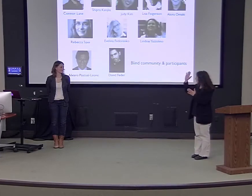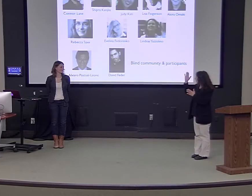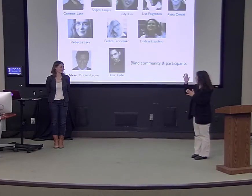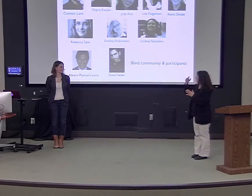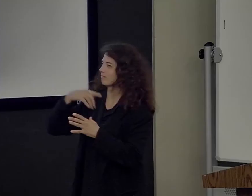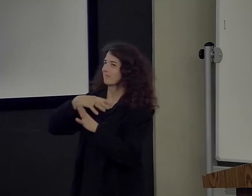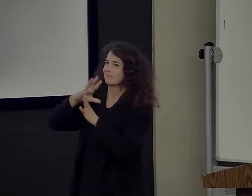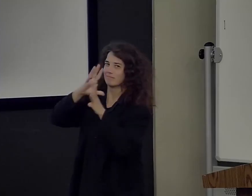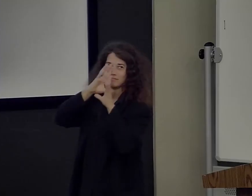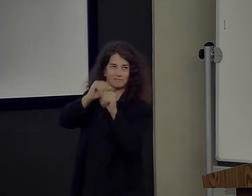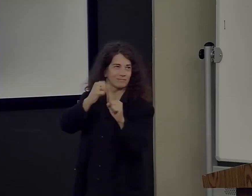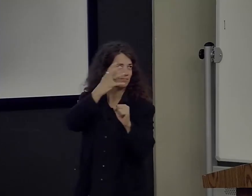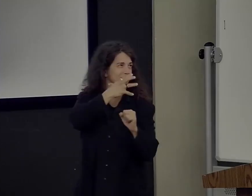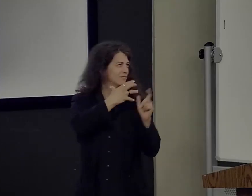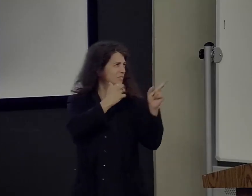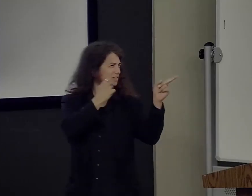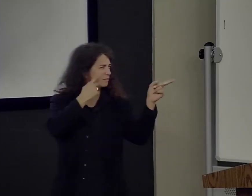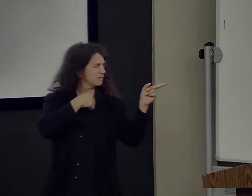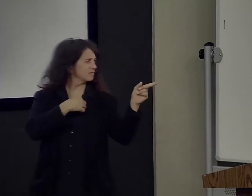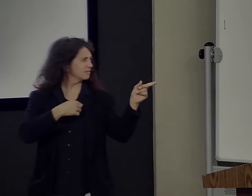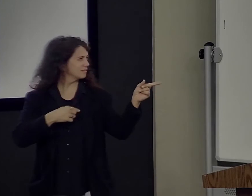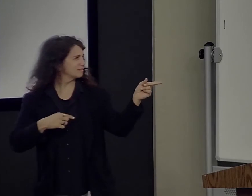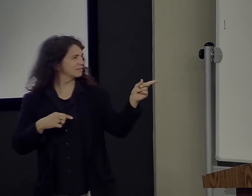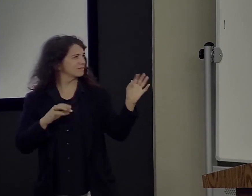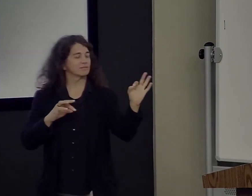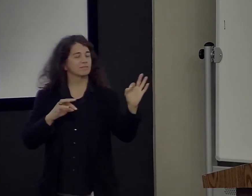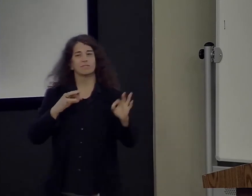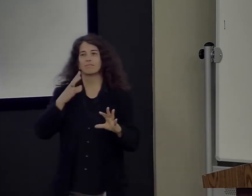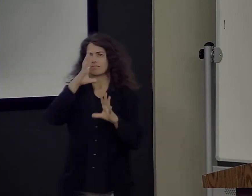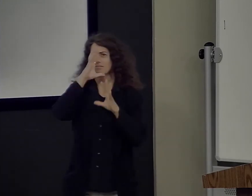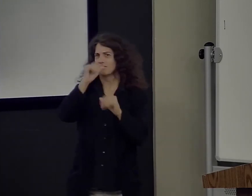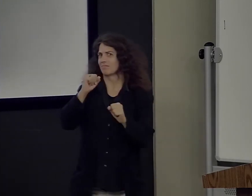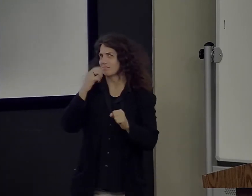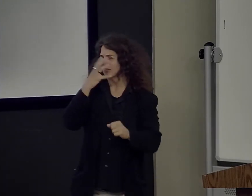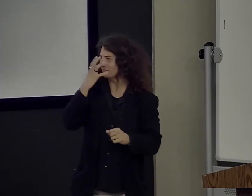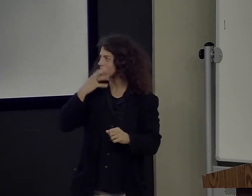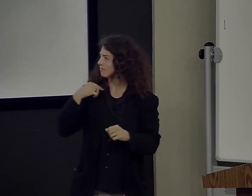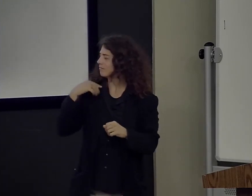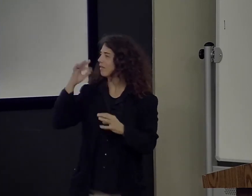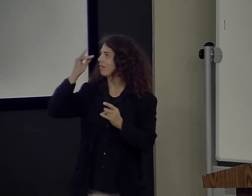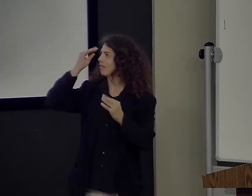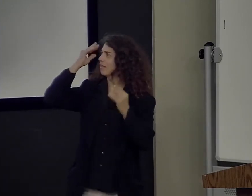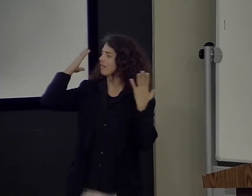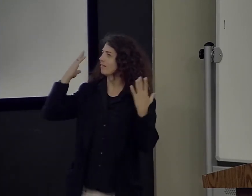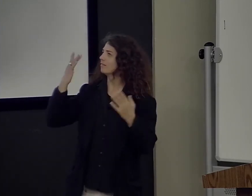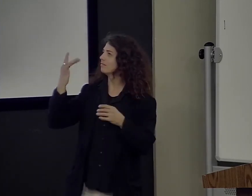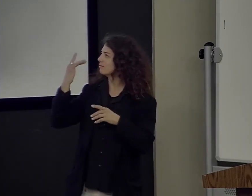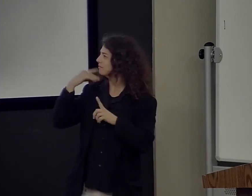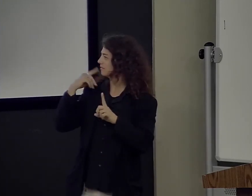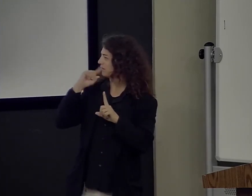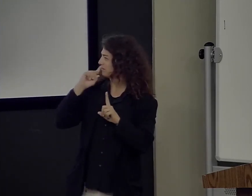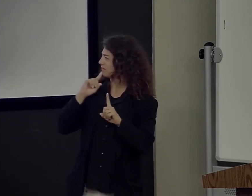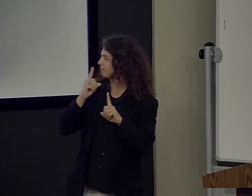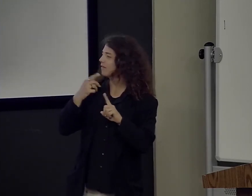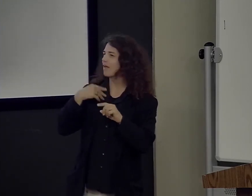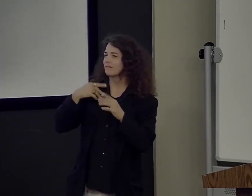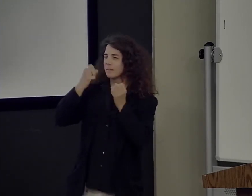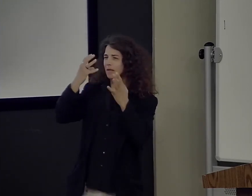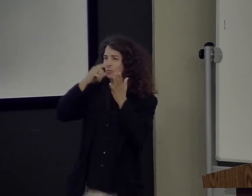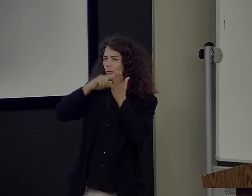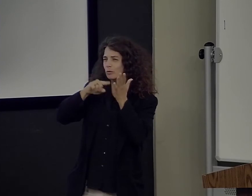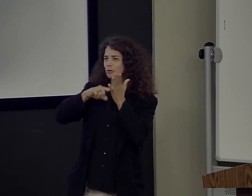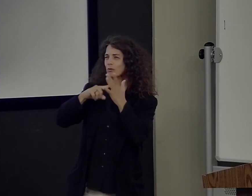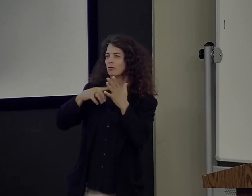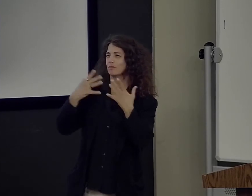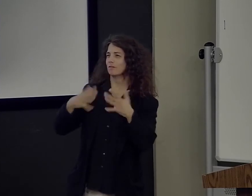Okay, hello. Thank you for your presentation. I was really, really fascinated by it. Hope everyone can see me here. So I was